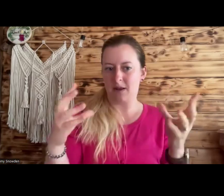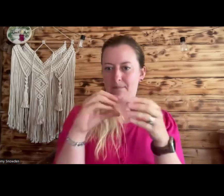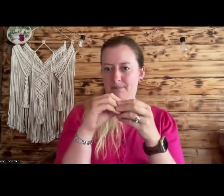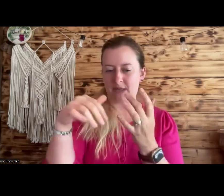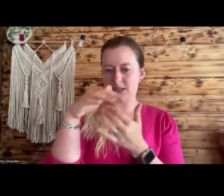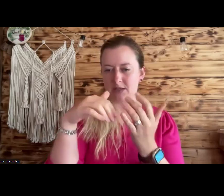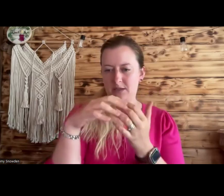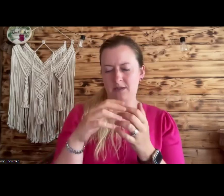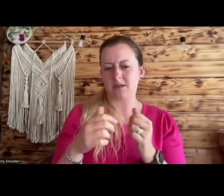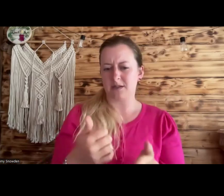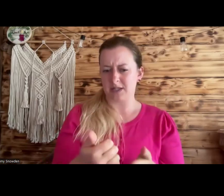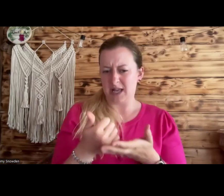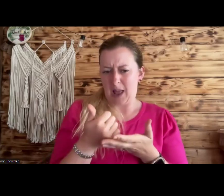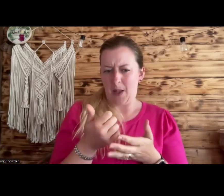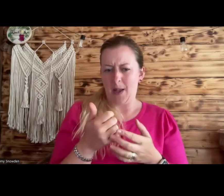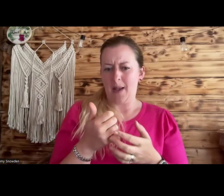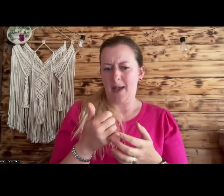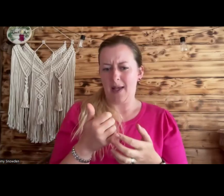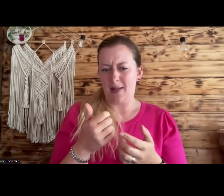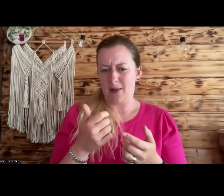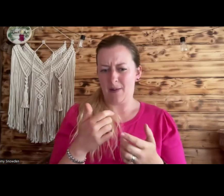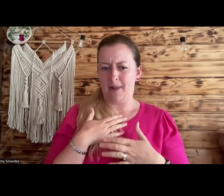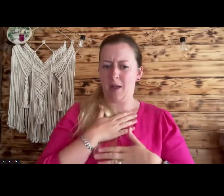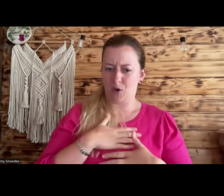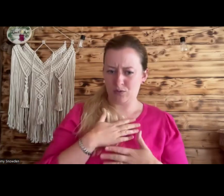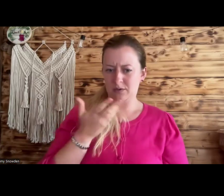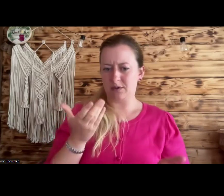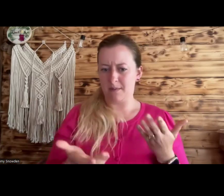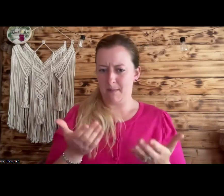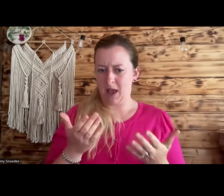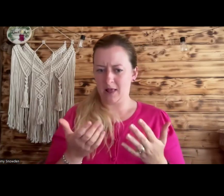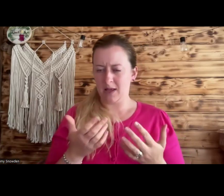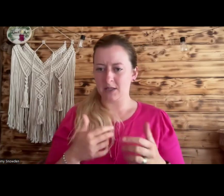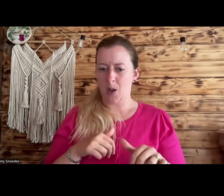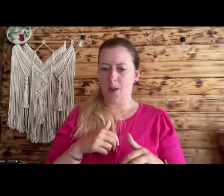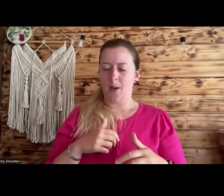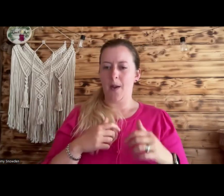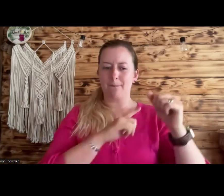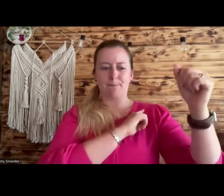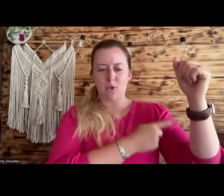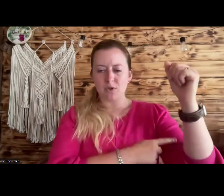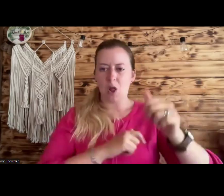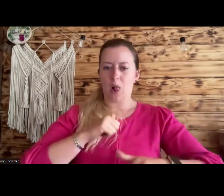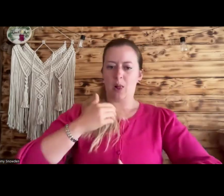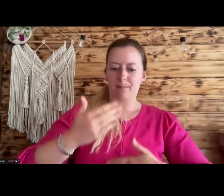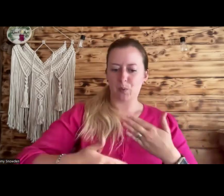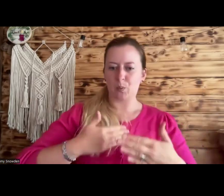issues, if he needs to balance his emotions, and also to calm anxious feelings.